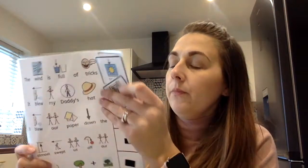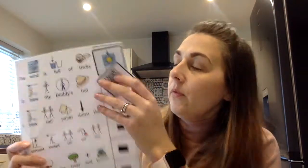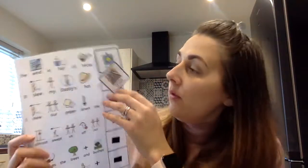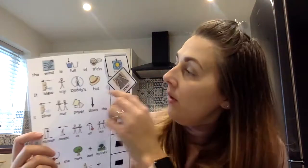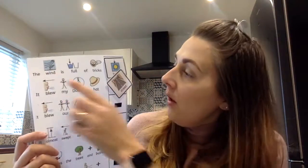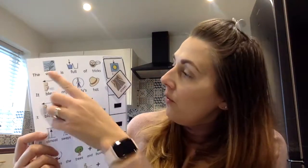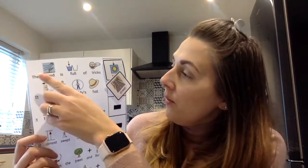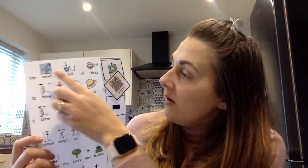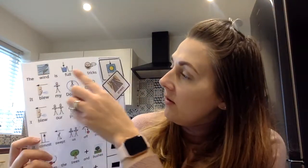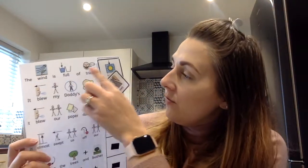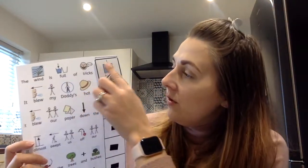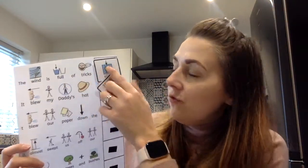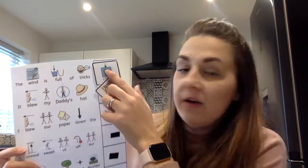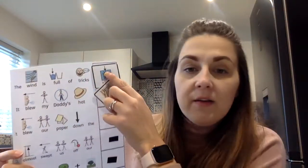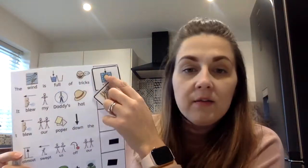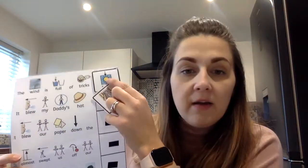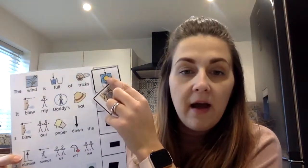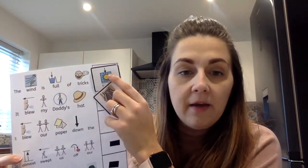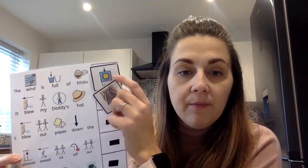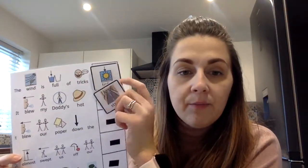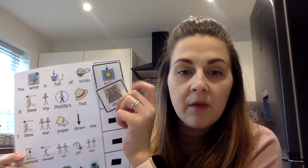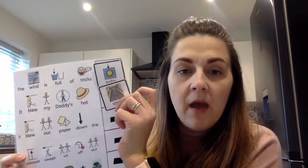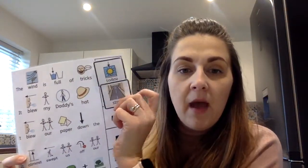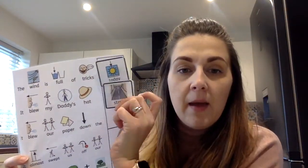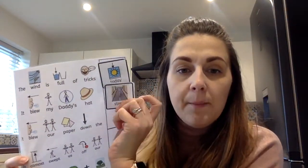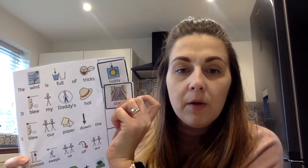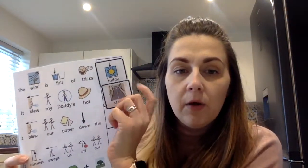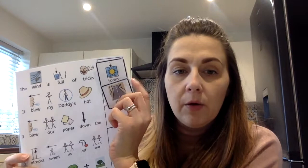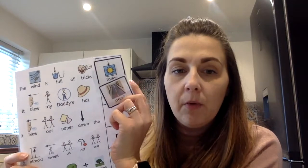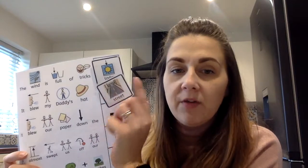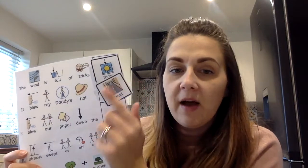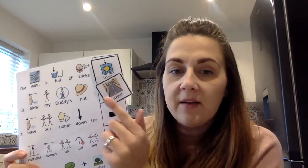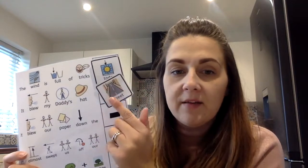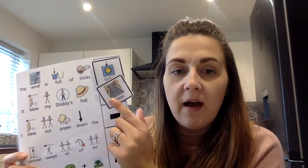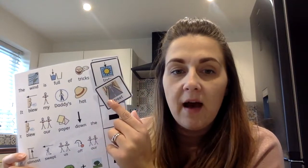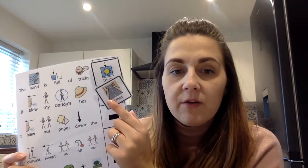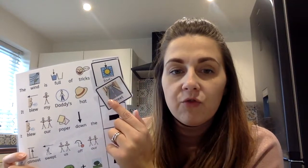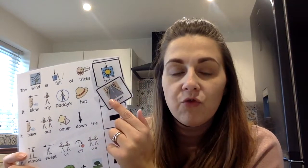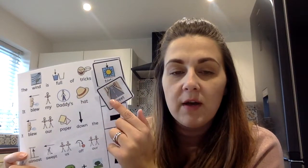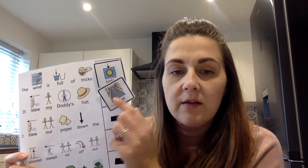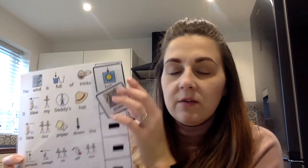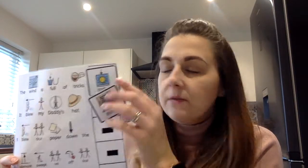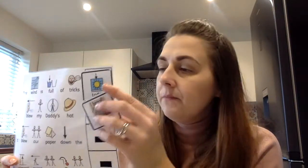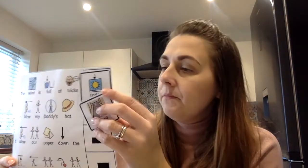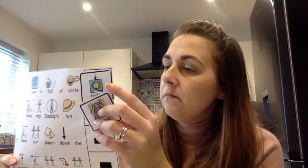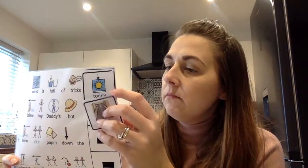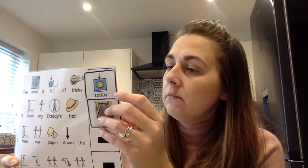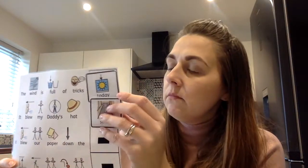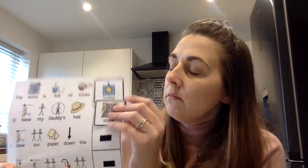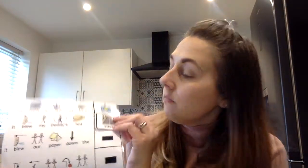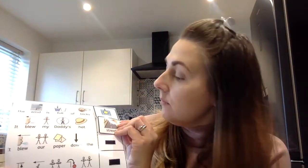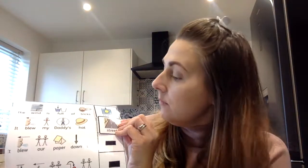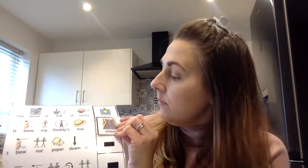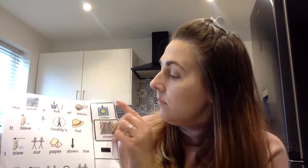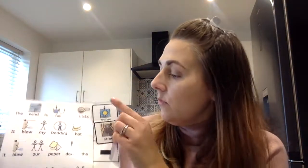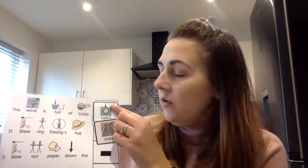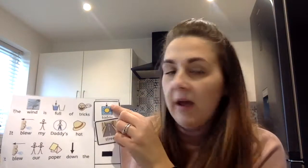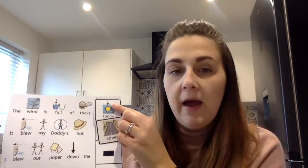The wind is full of tricks today. It blew my daddy's hat street. Today,